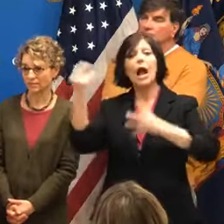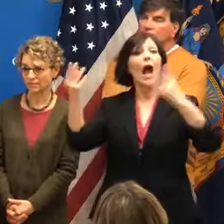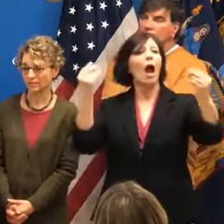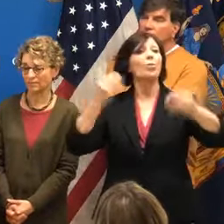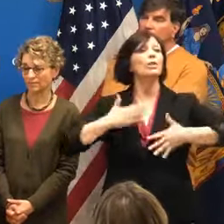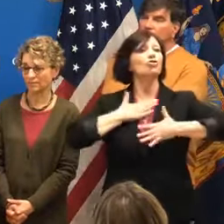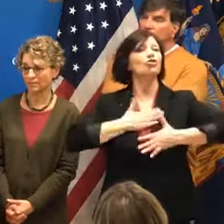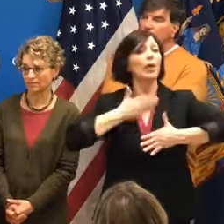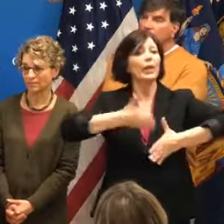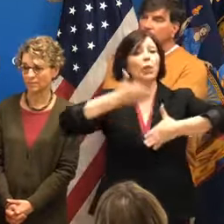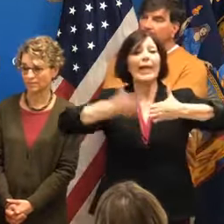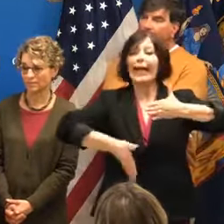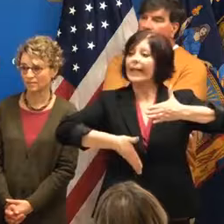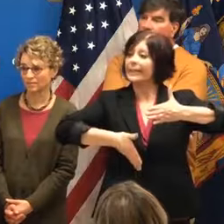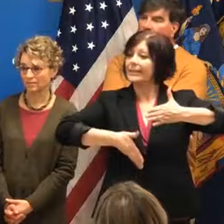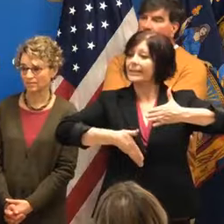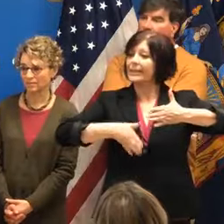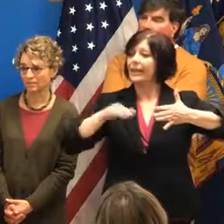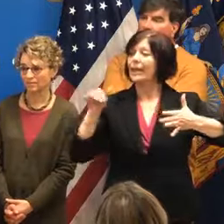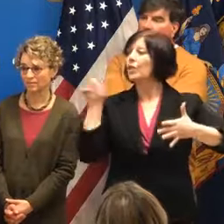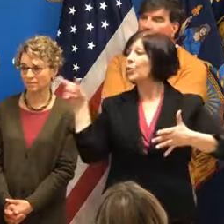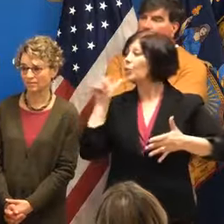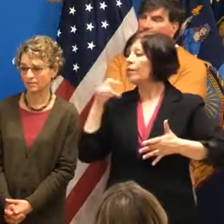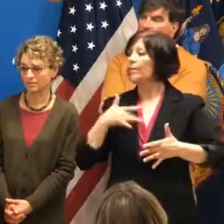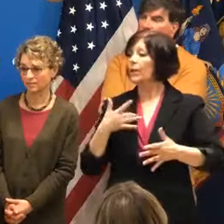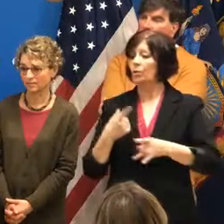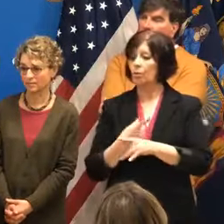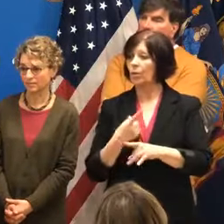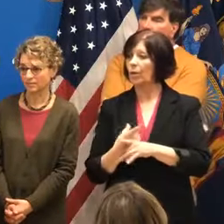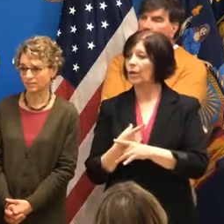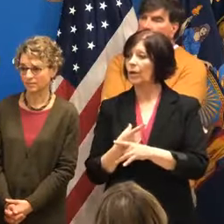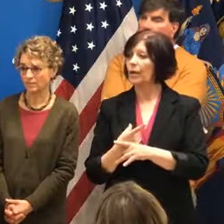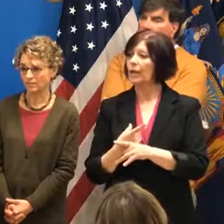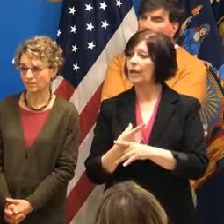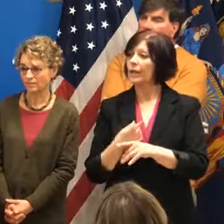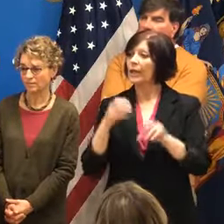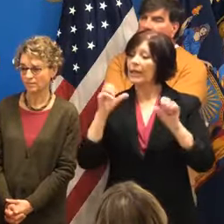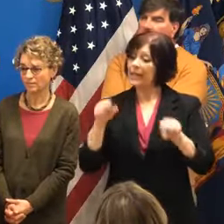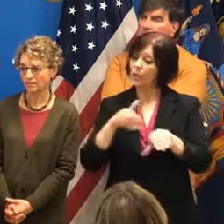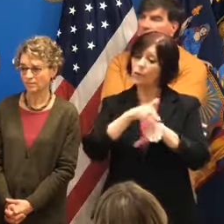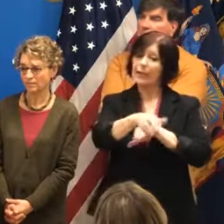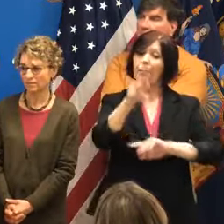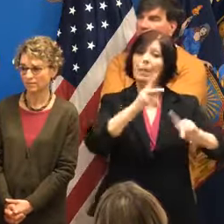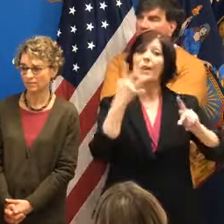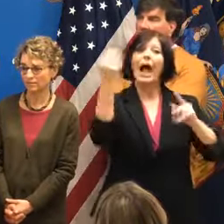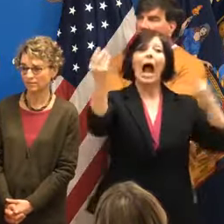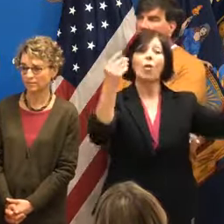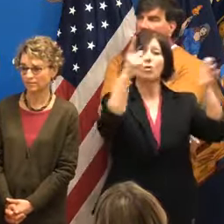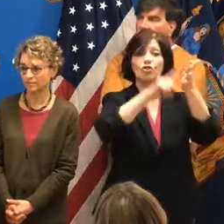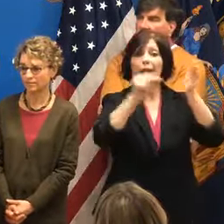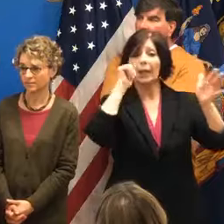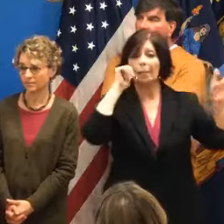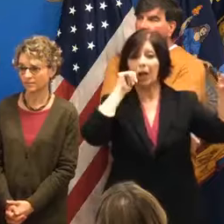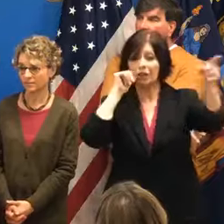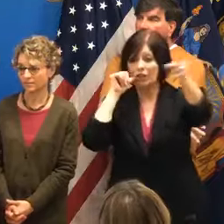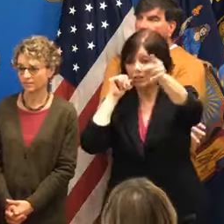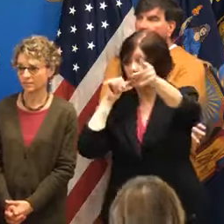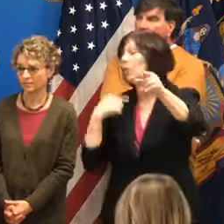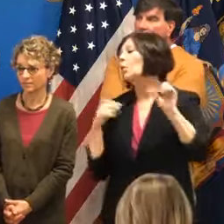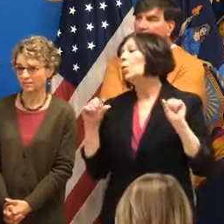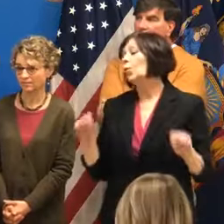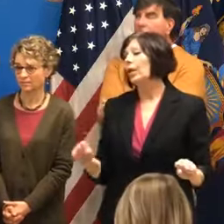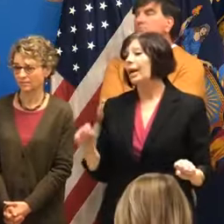weekend. Perhaps in a way that you don't need. I'm not happy with it. Sanitarians out checking bars. They will be today. We can't